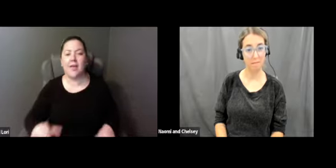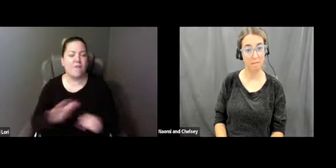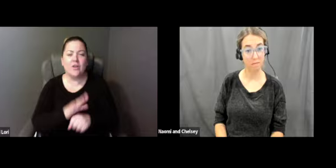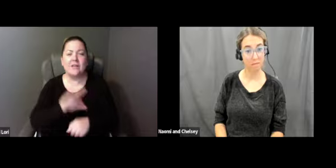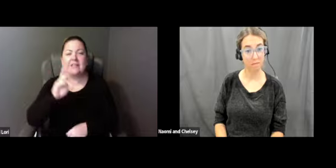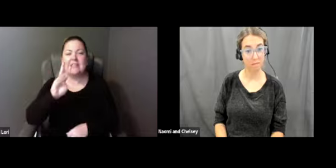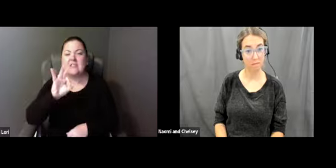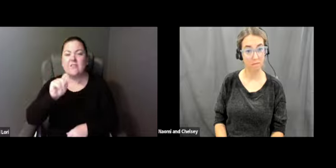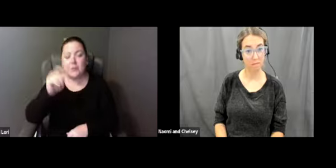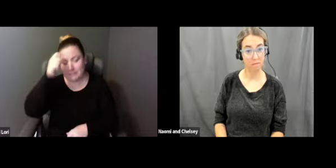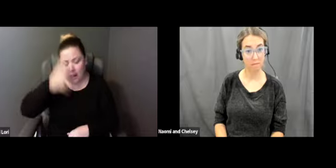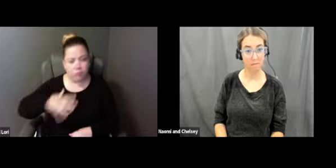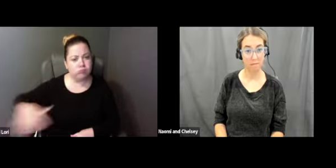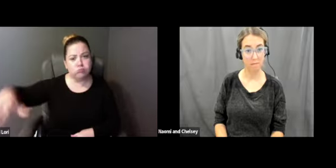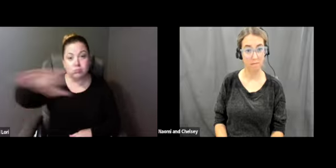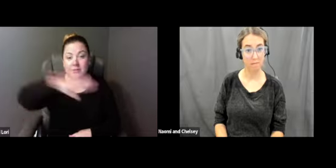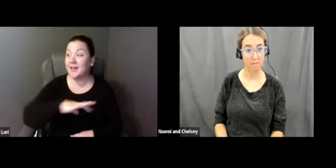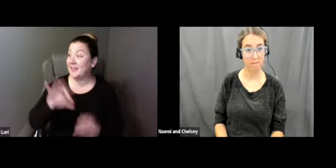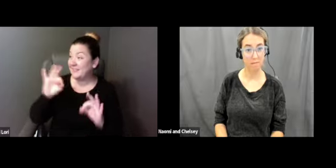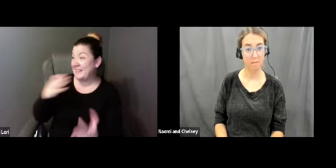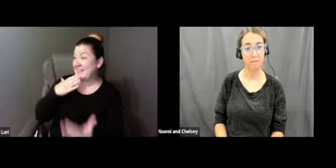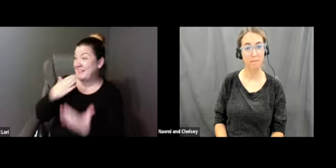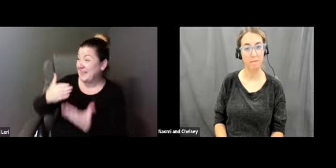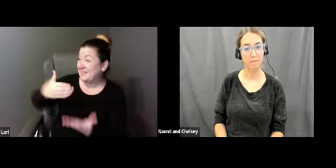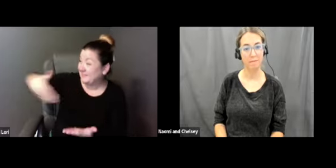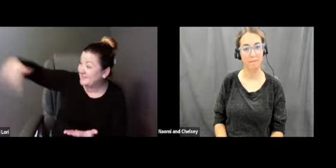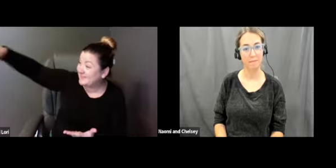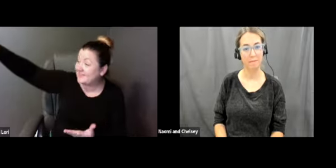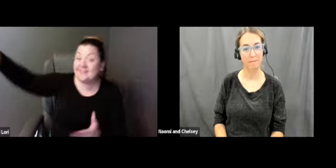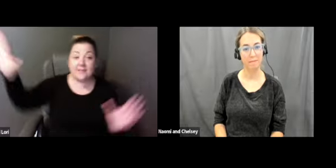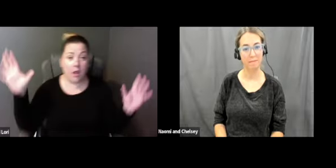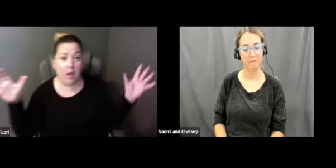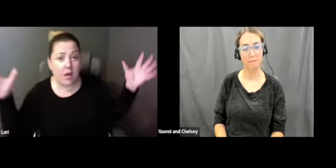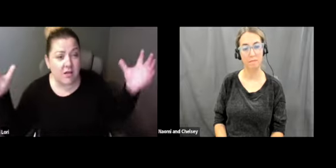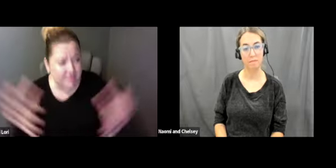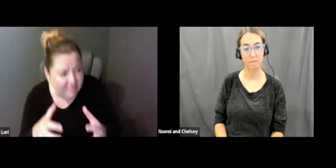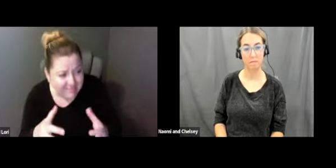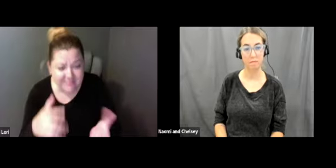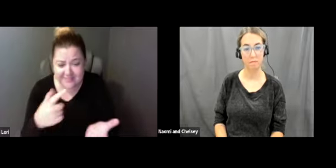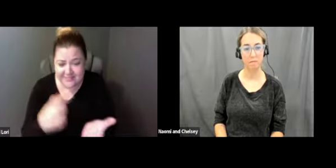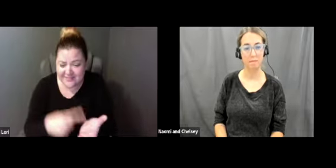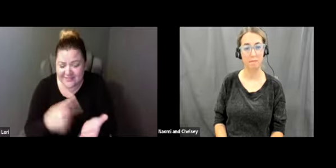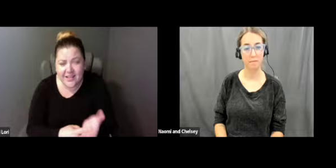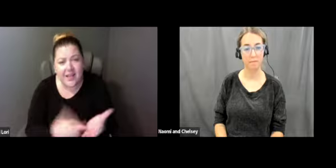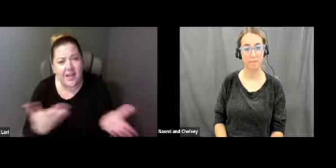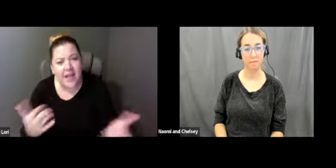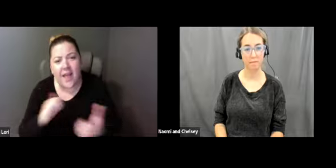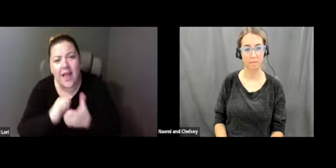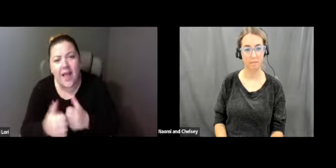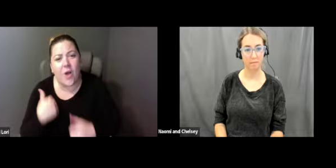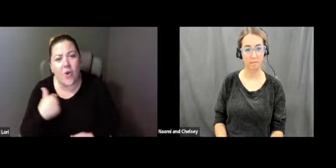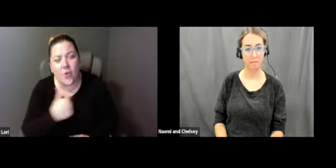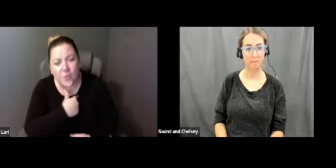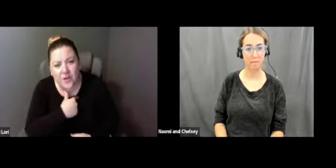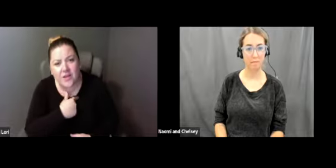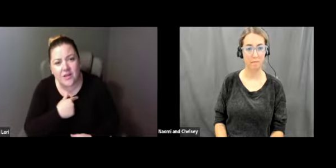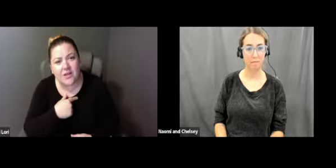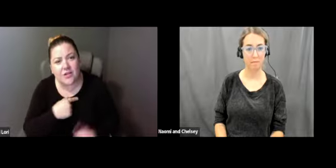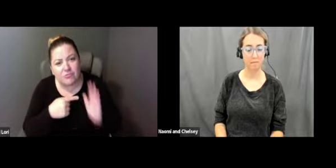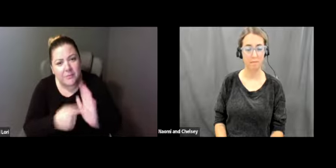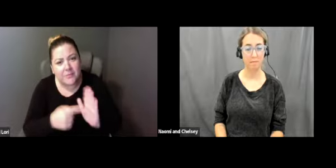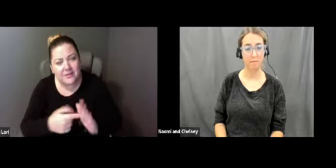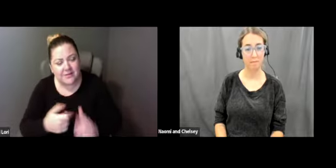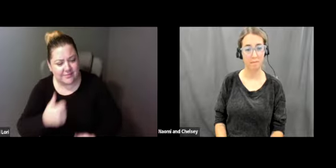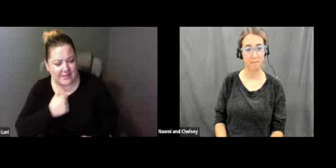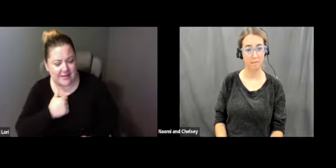And I thanked him and he left. And we spent the rest of the class talking about, you know, how we show up for ourselves, how we show up for other people.